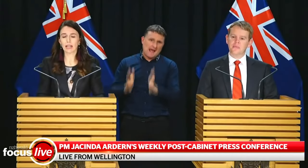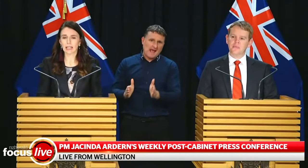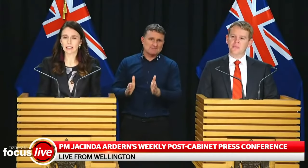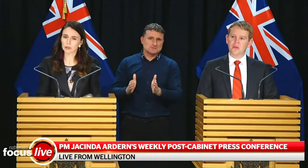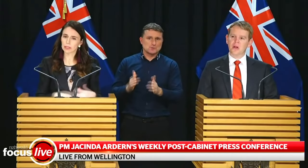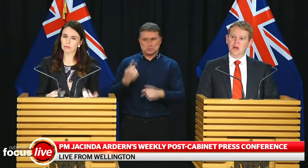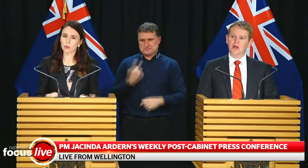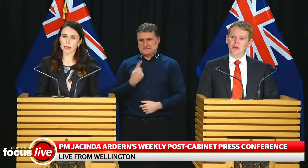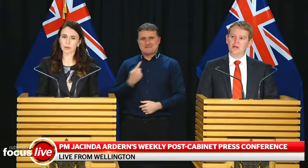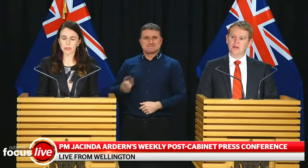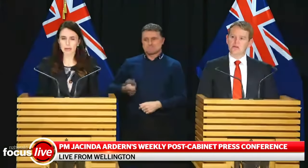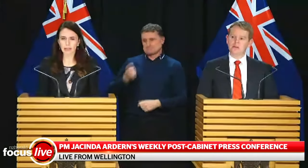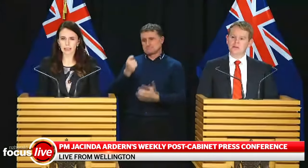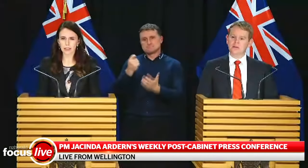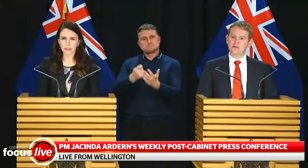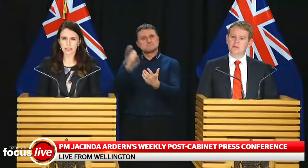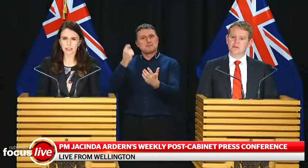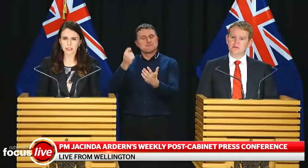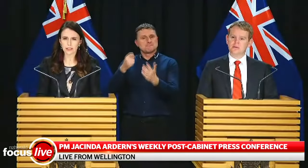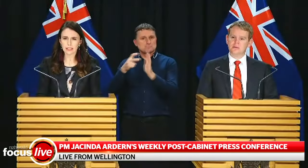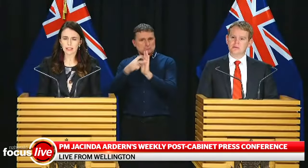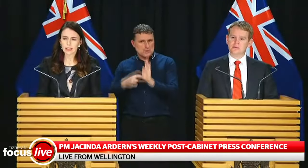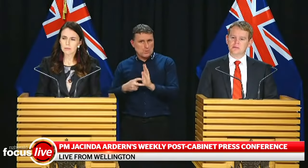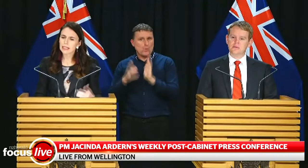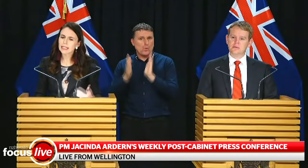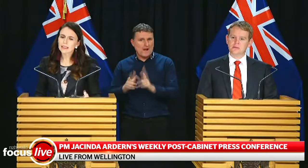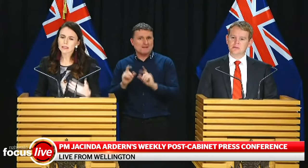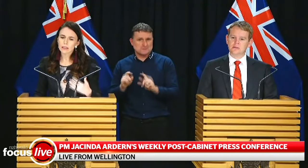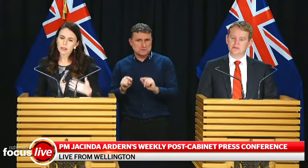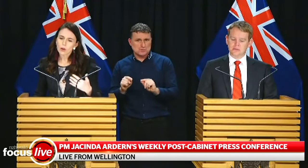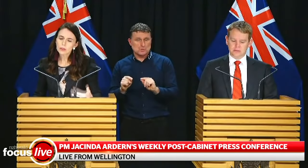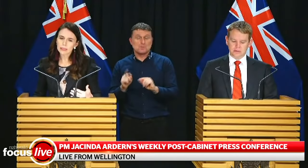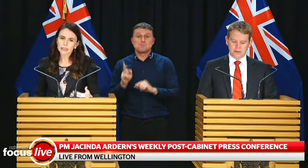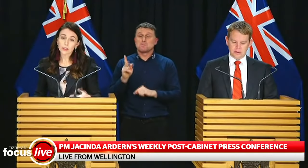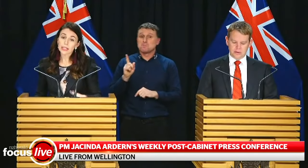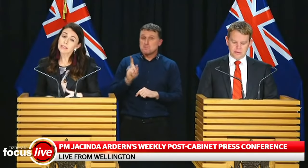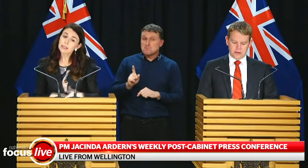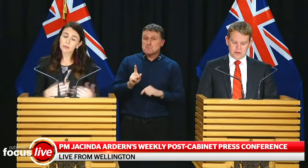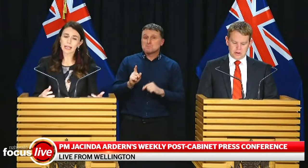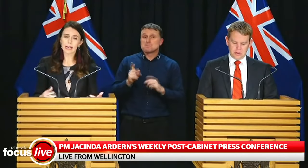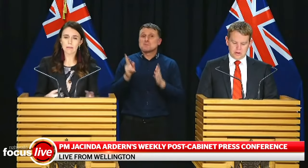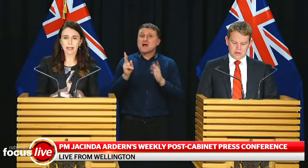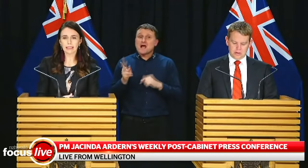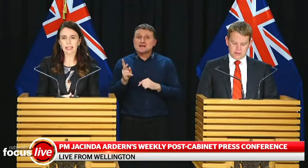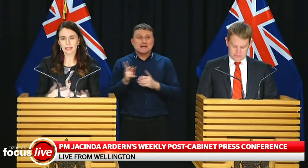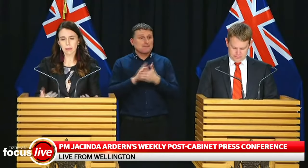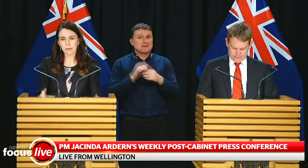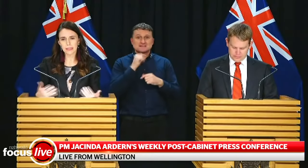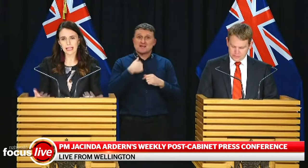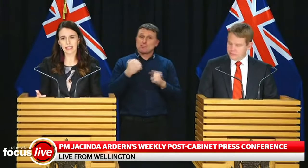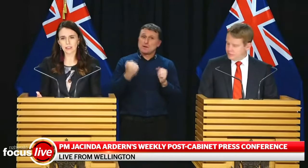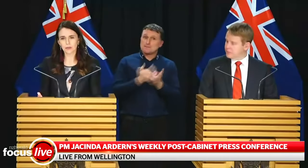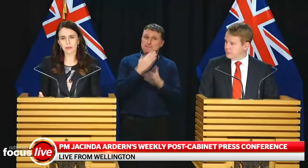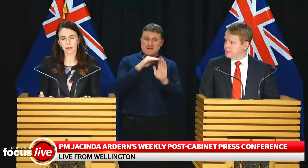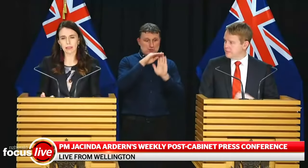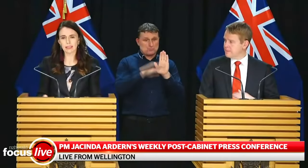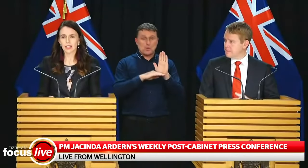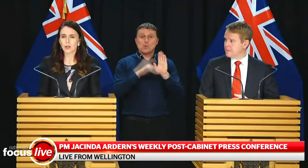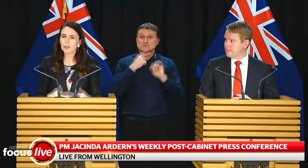behaviour, and so we can fall back on what's happening in other jurisdictions. But again, ultimately though, even if we are mandating that people scan